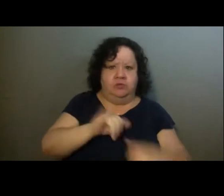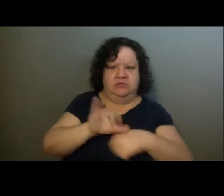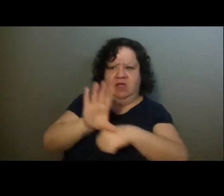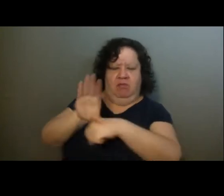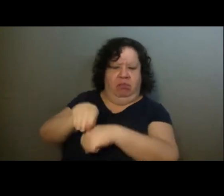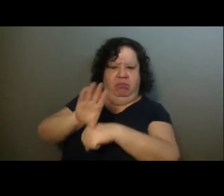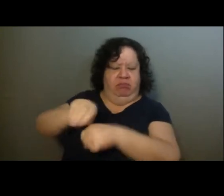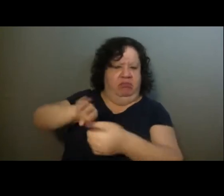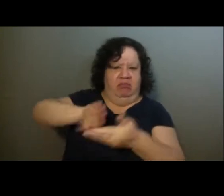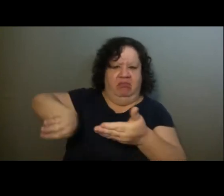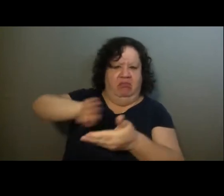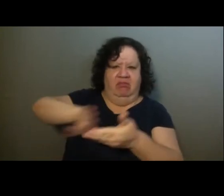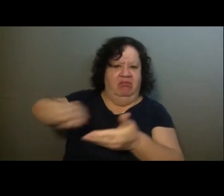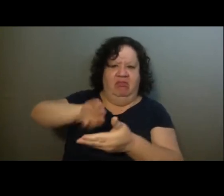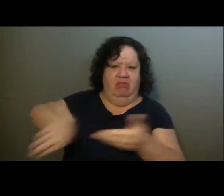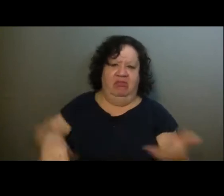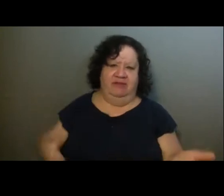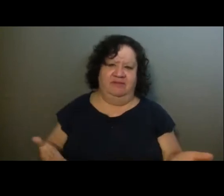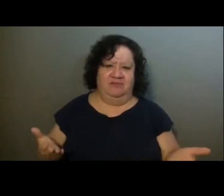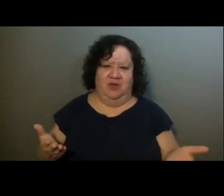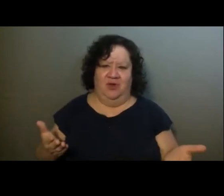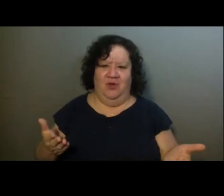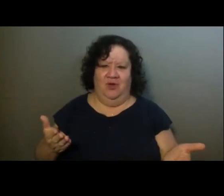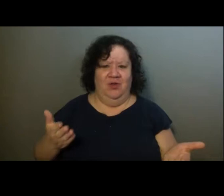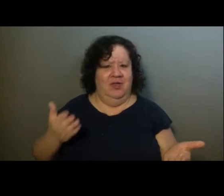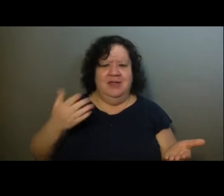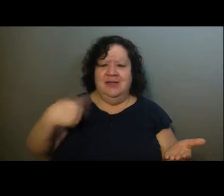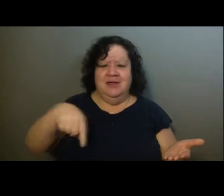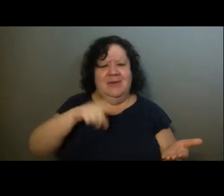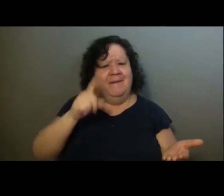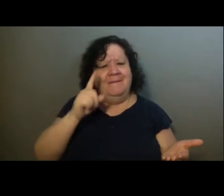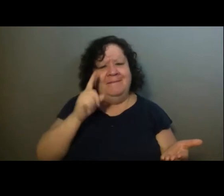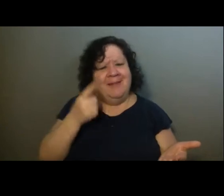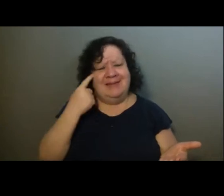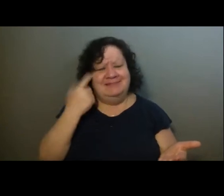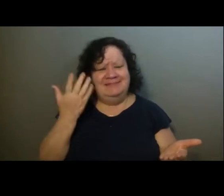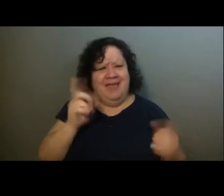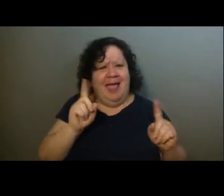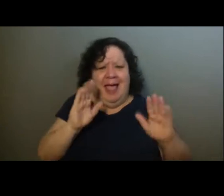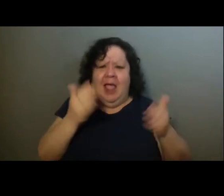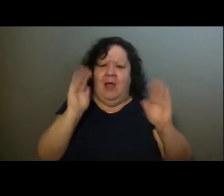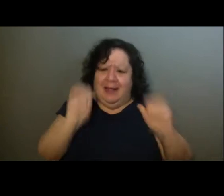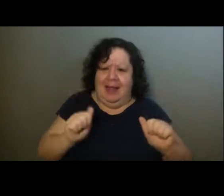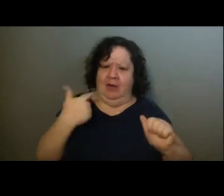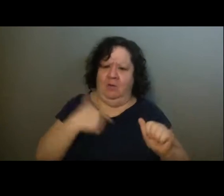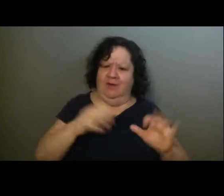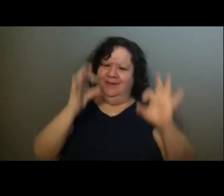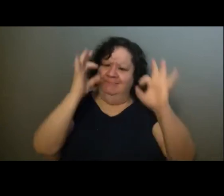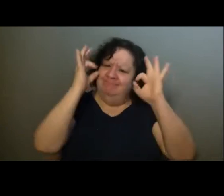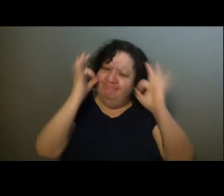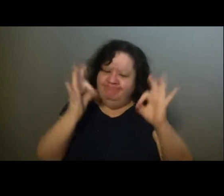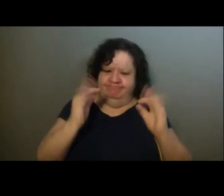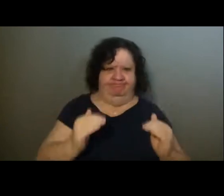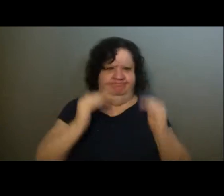disability inclusive DRR policies and programs, and how we can do better? One of the answers lies in the first